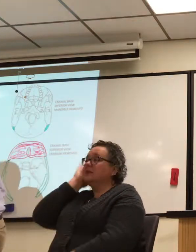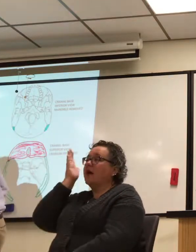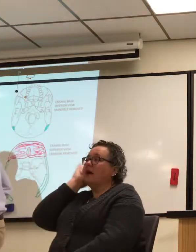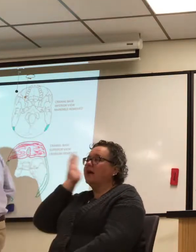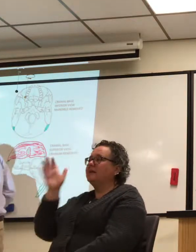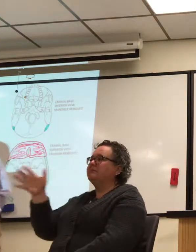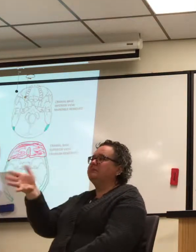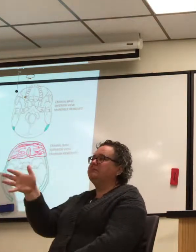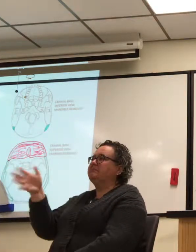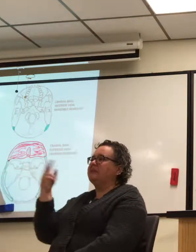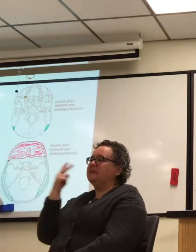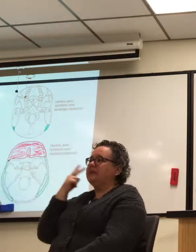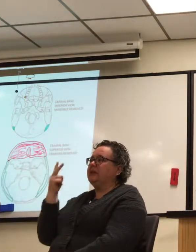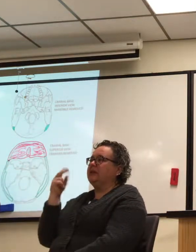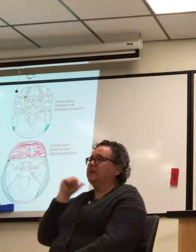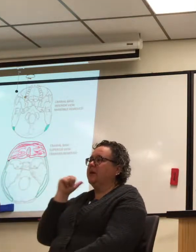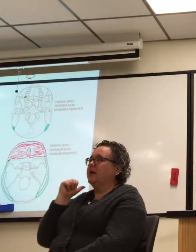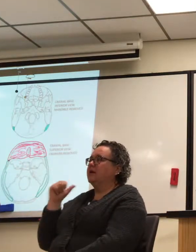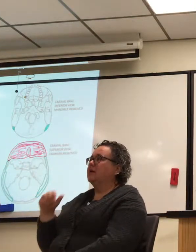Here.